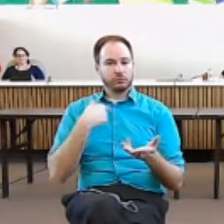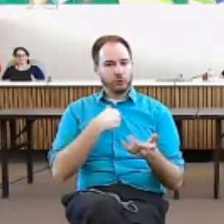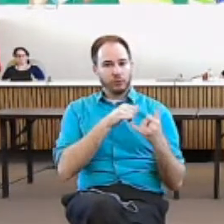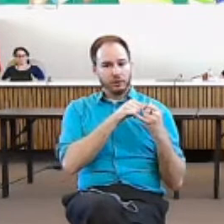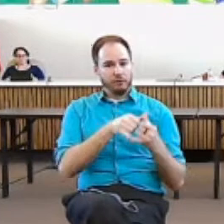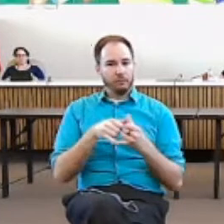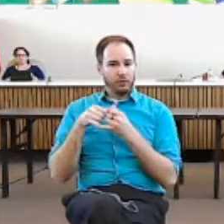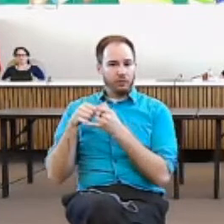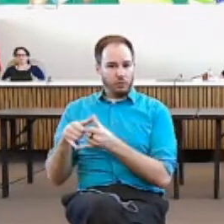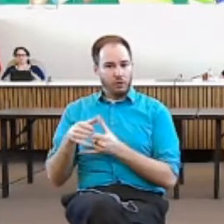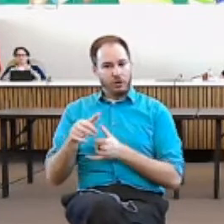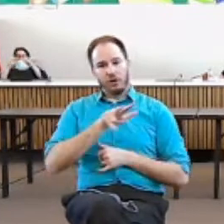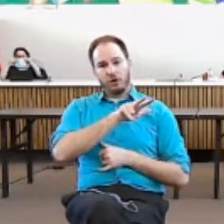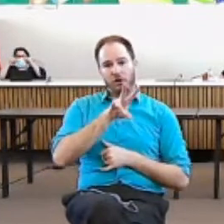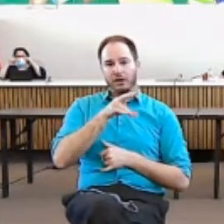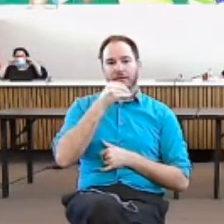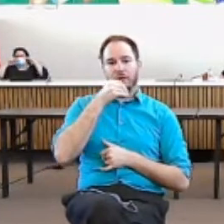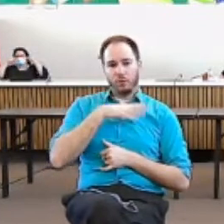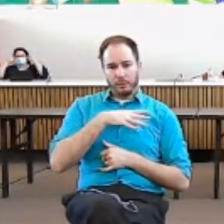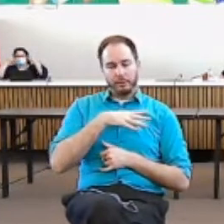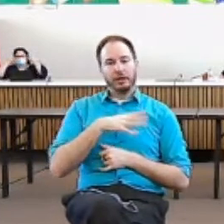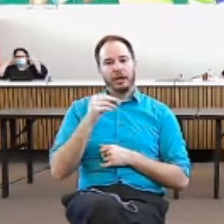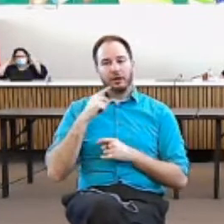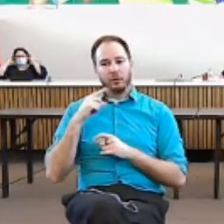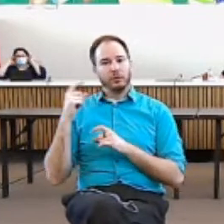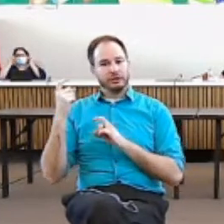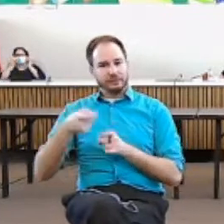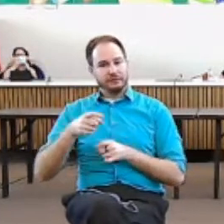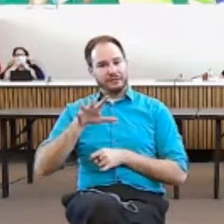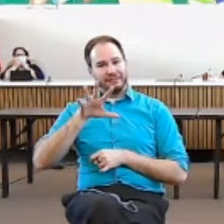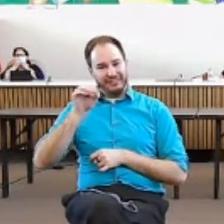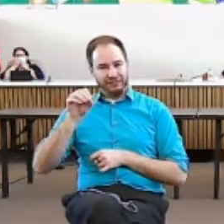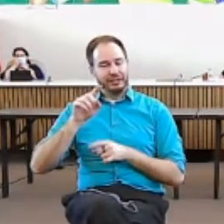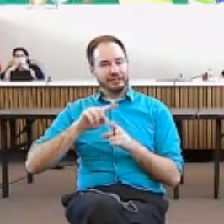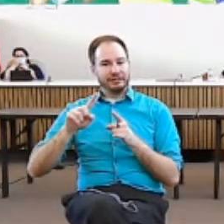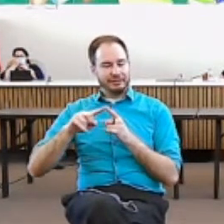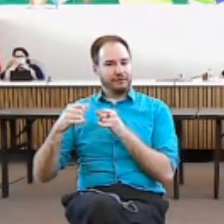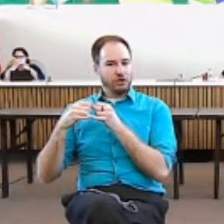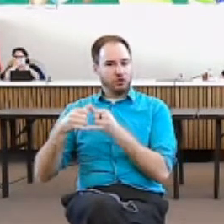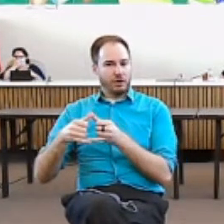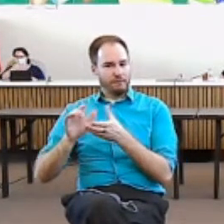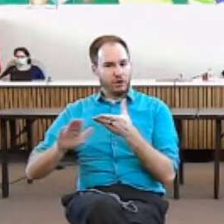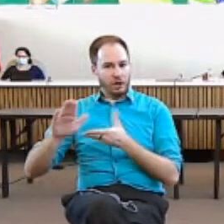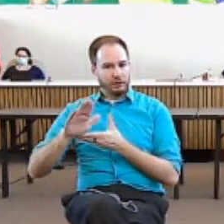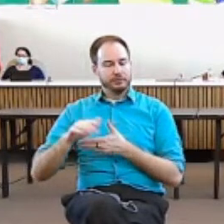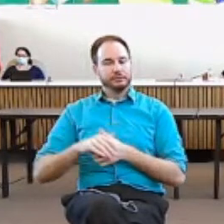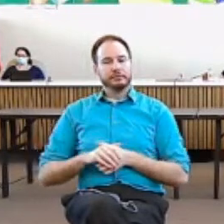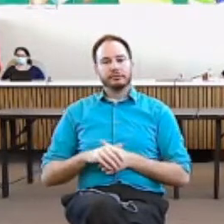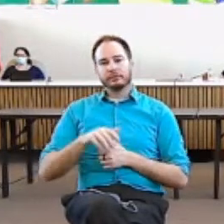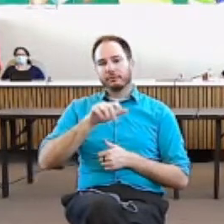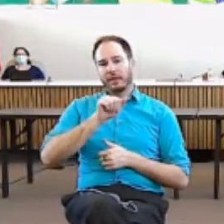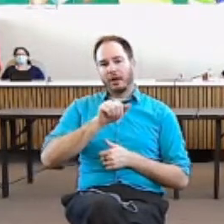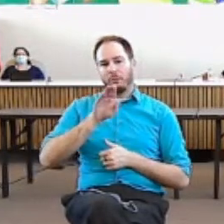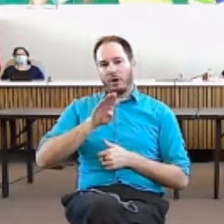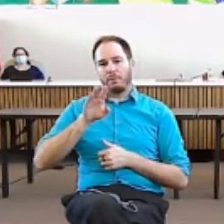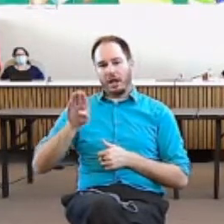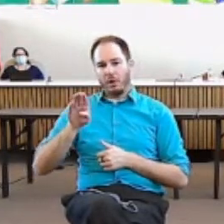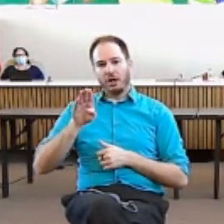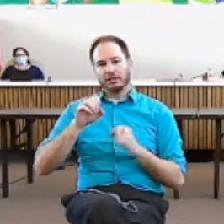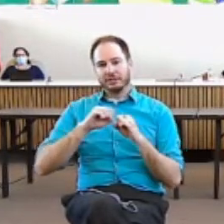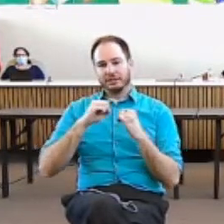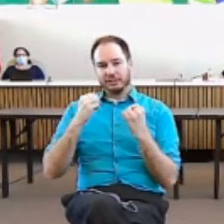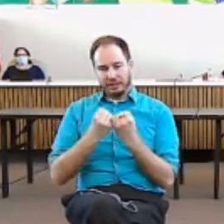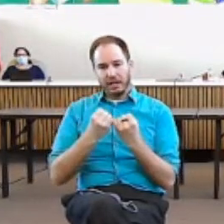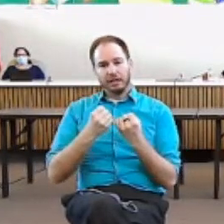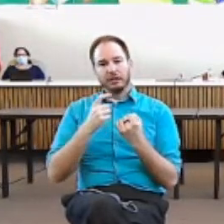awarded 37 women and given 50 scholarships. The Antoinette Brown Blackwell Society